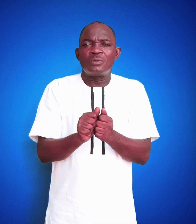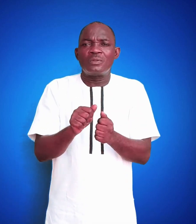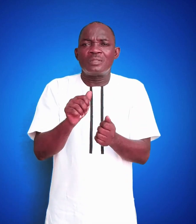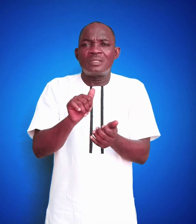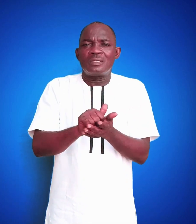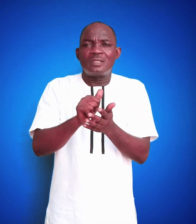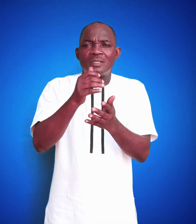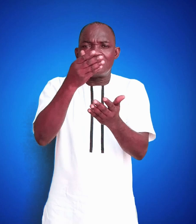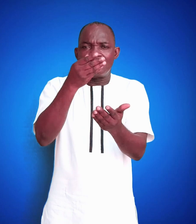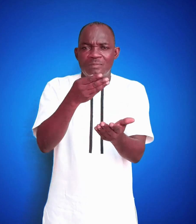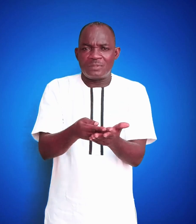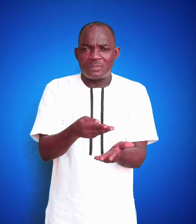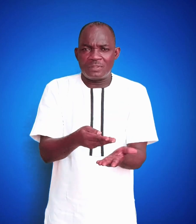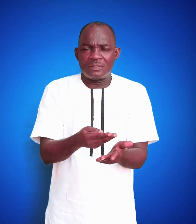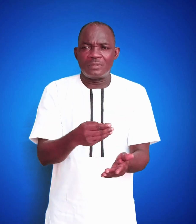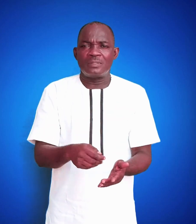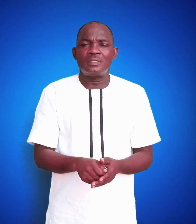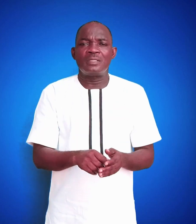the money.